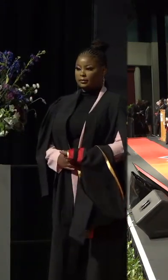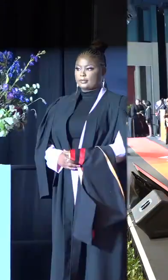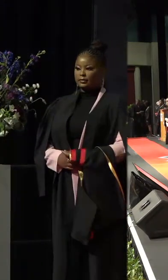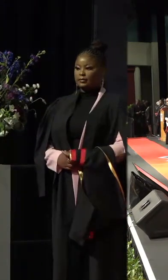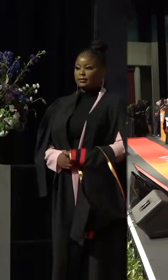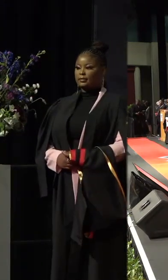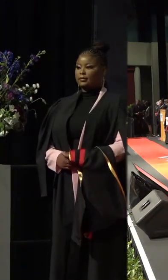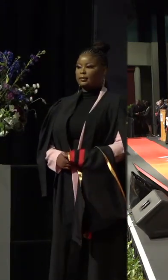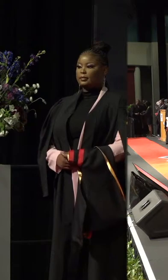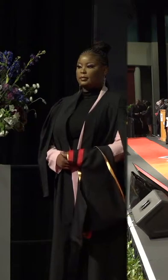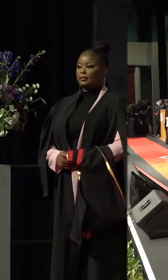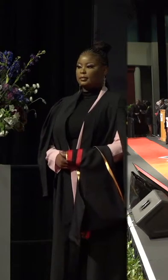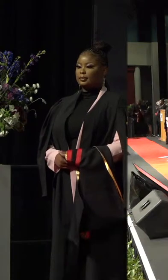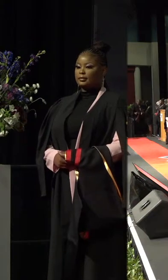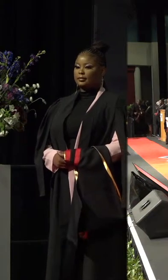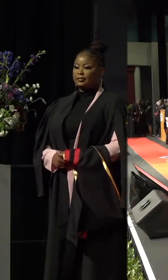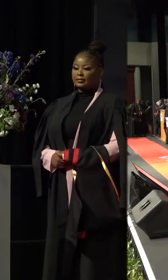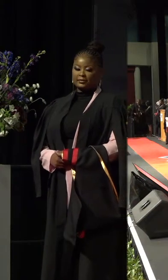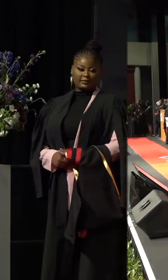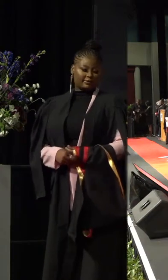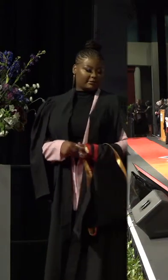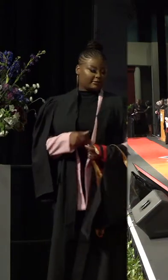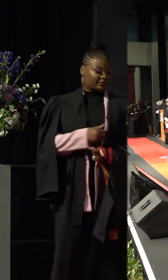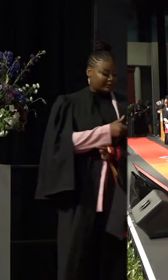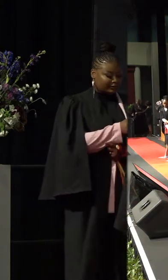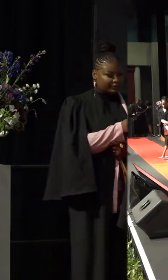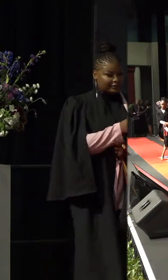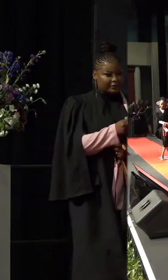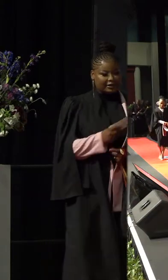Spiwe Zinhle Mapumulo.